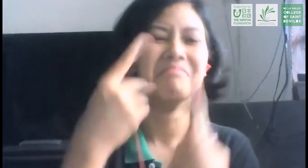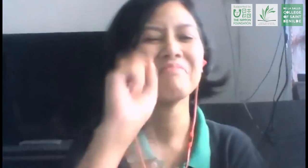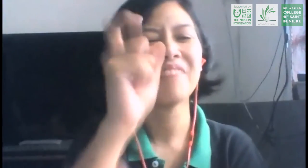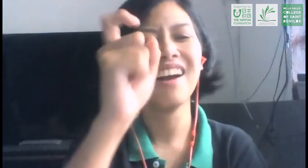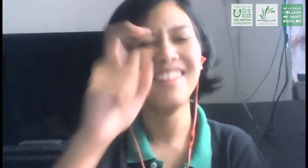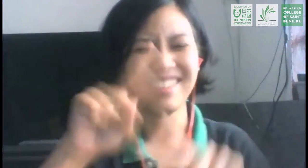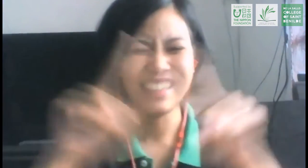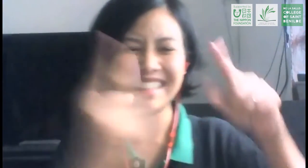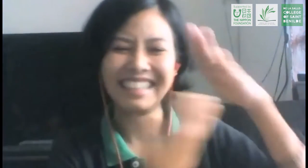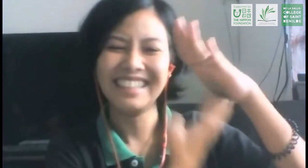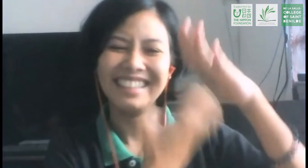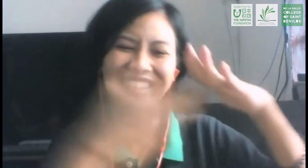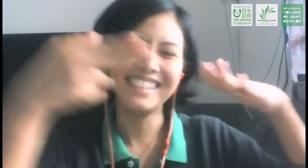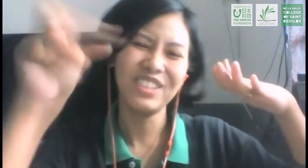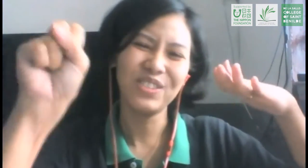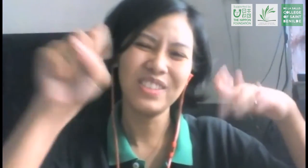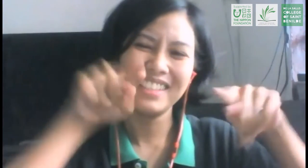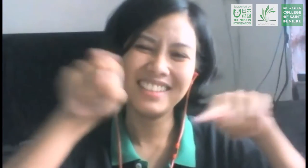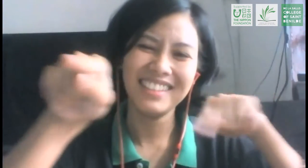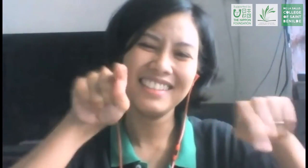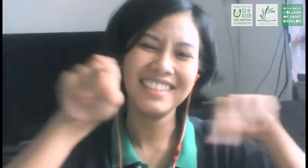2 plus 3 is how much?